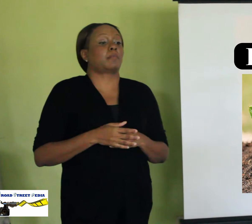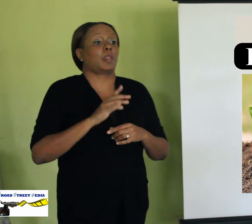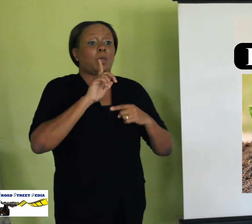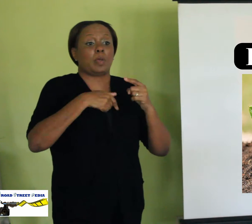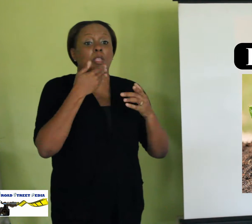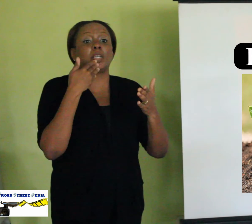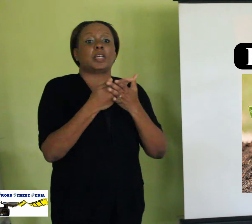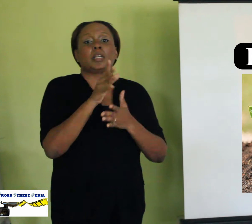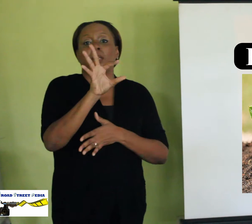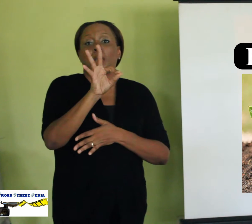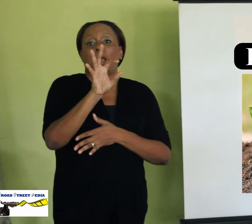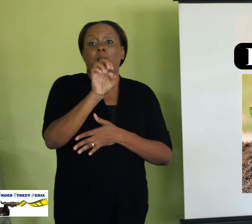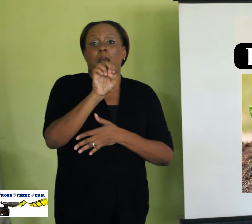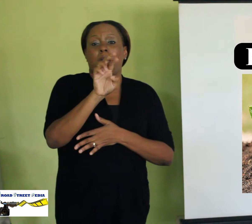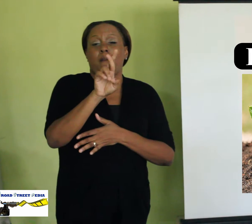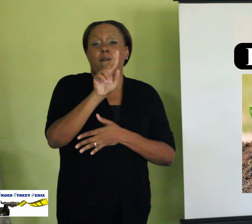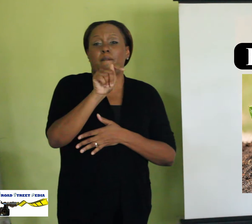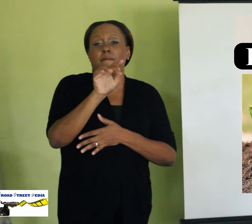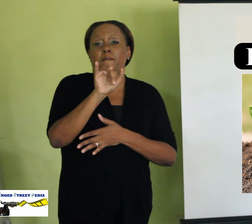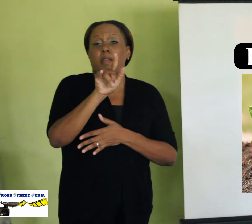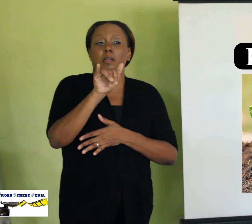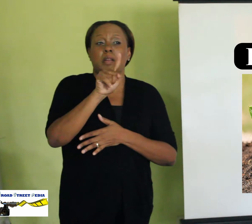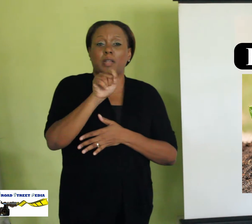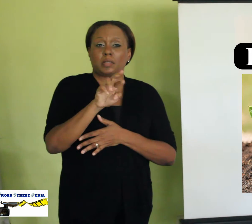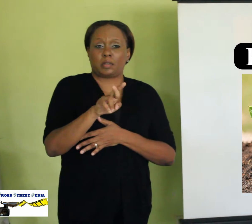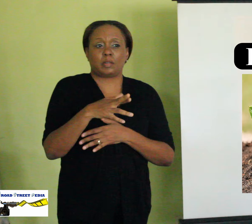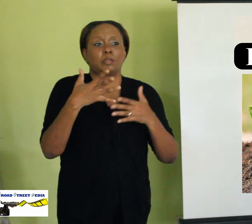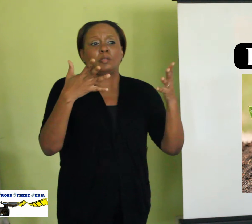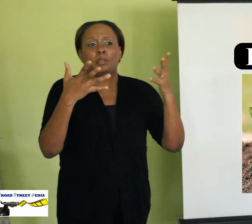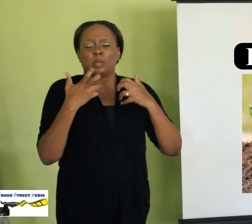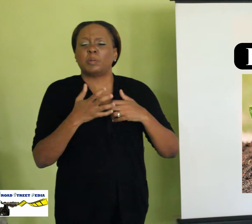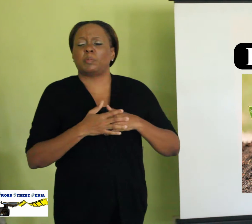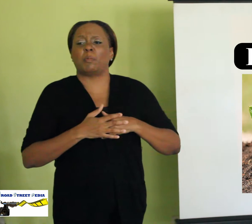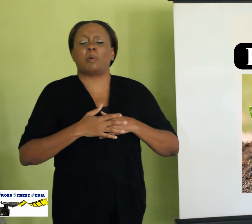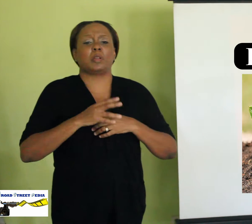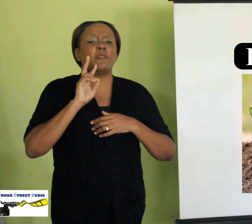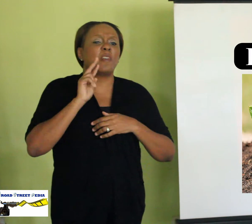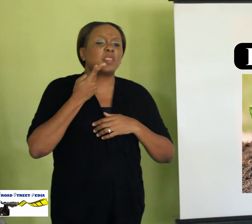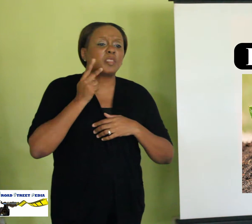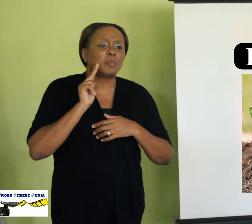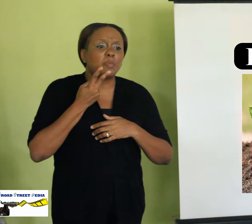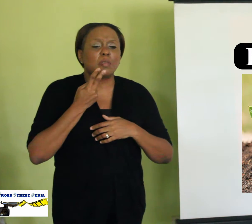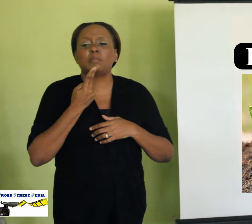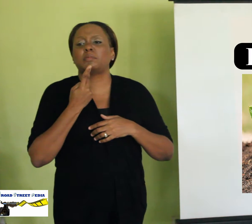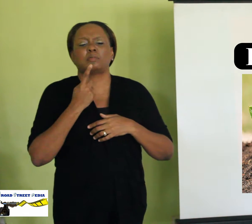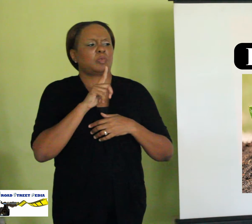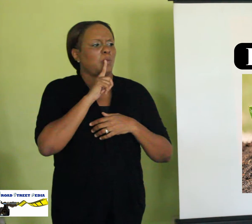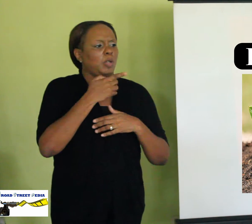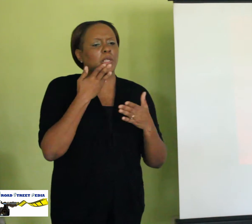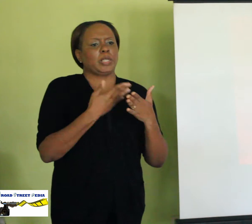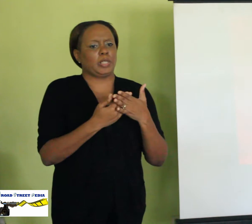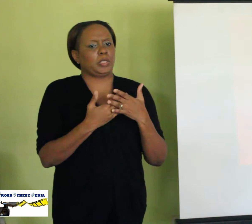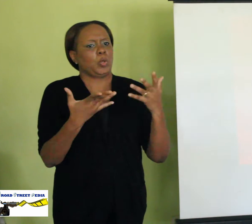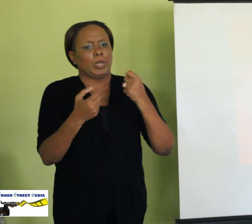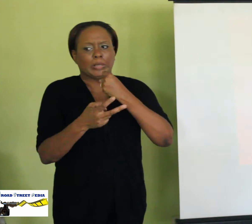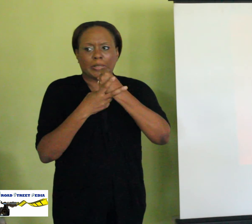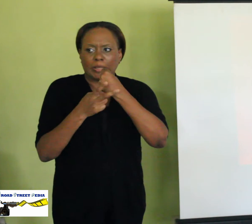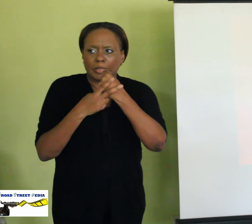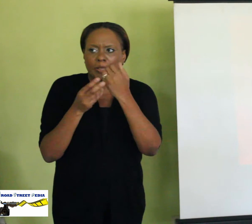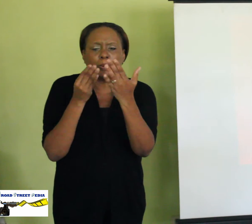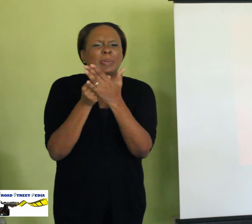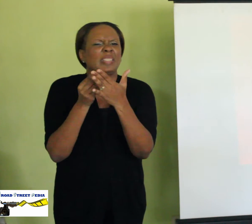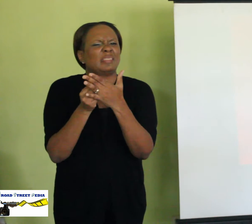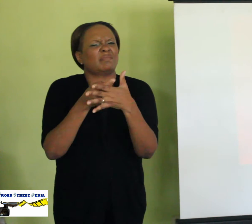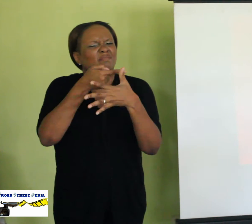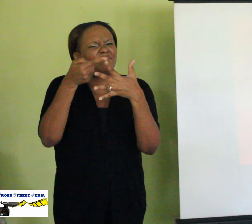desired output of vegetables that you want to eat or to sell, to save our money, as we were told the